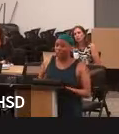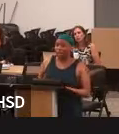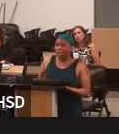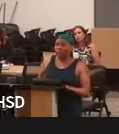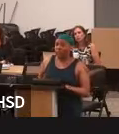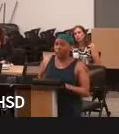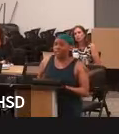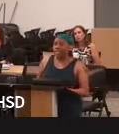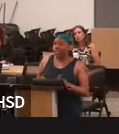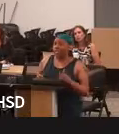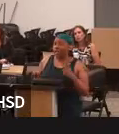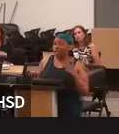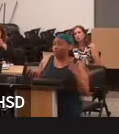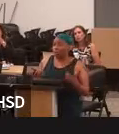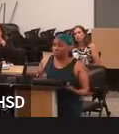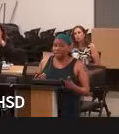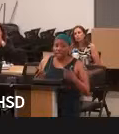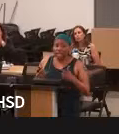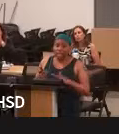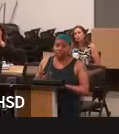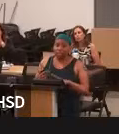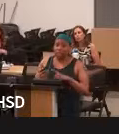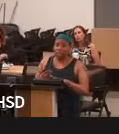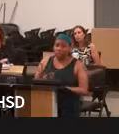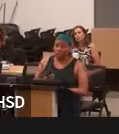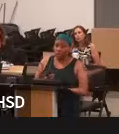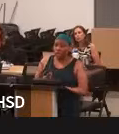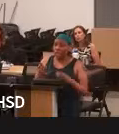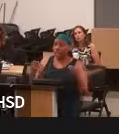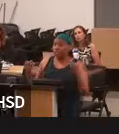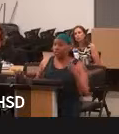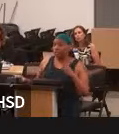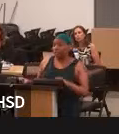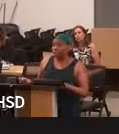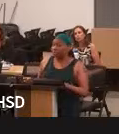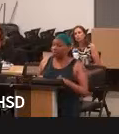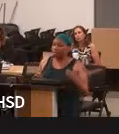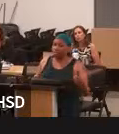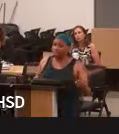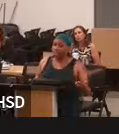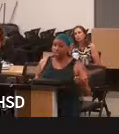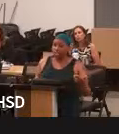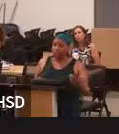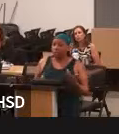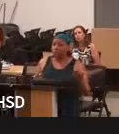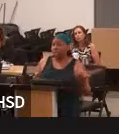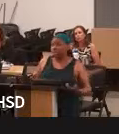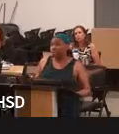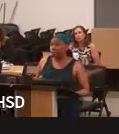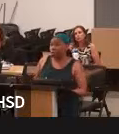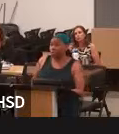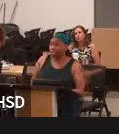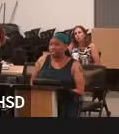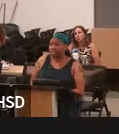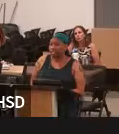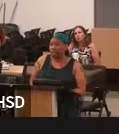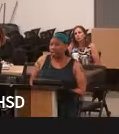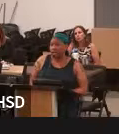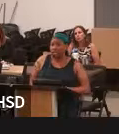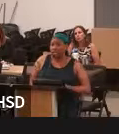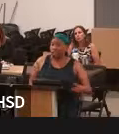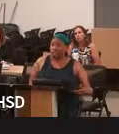universalism, would be incorporating the history of the N-word into the curriculum, and ethnic studies could be a great starting point for